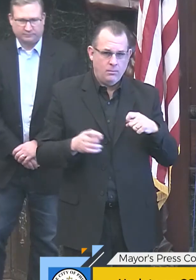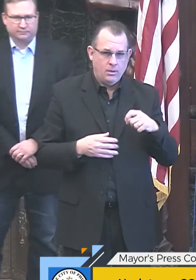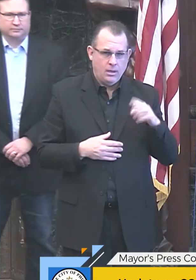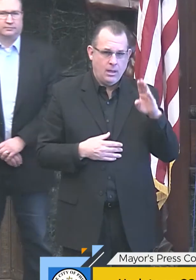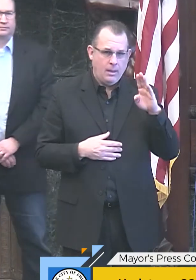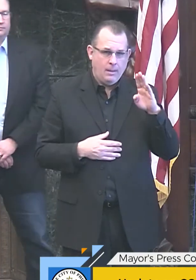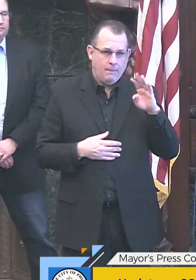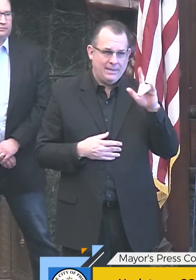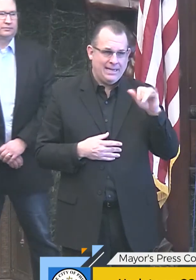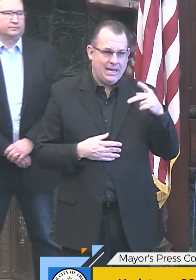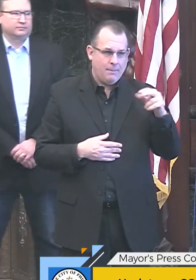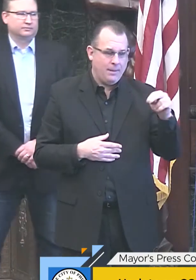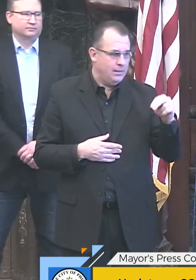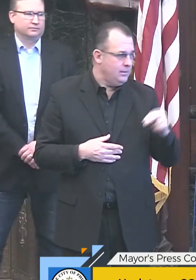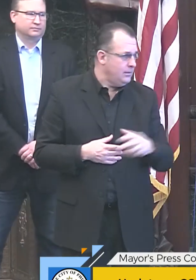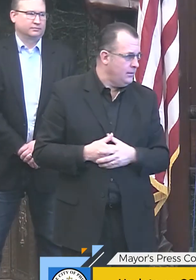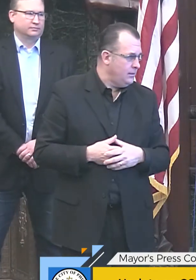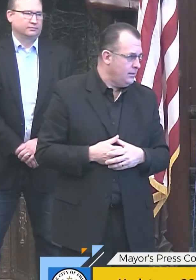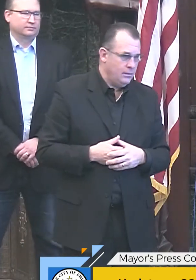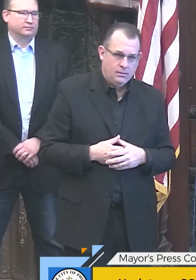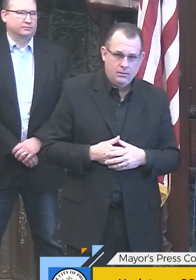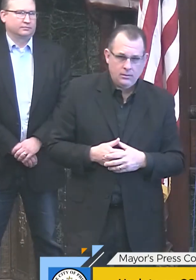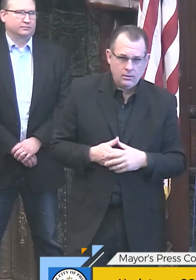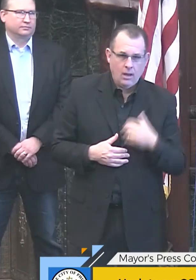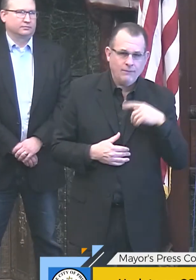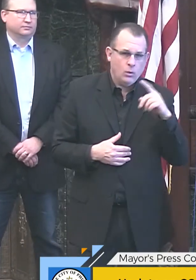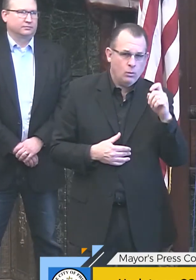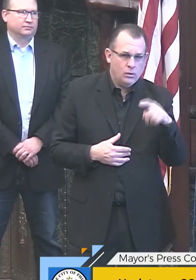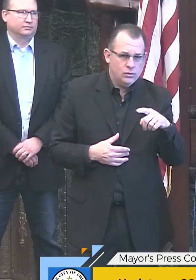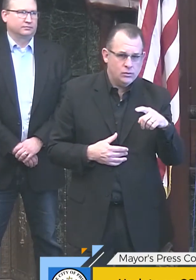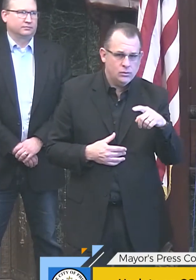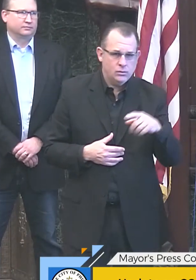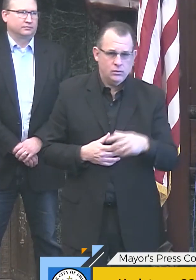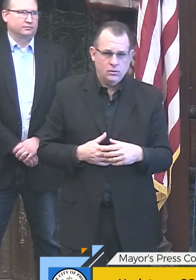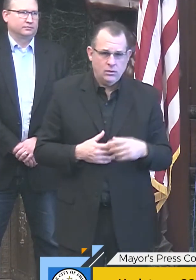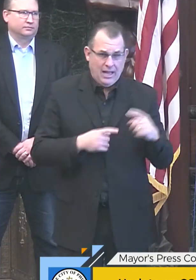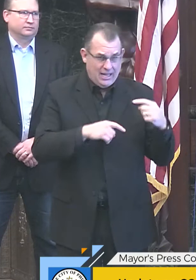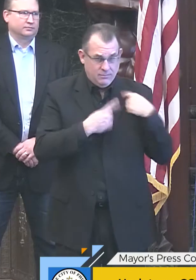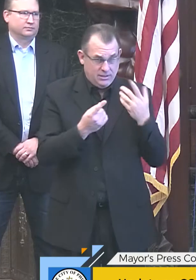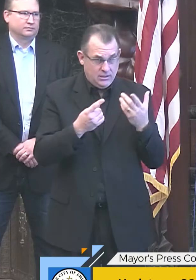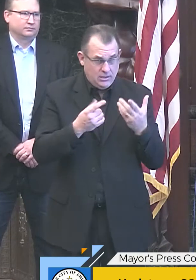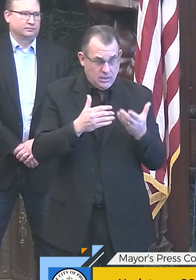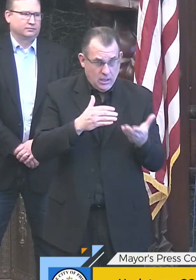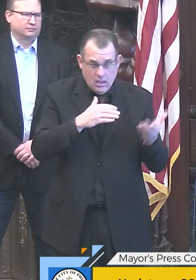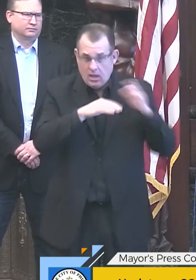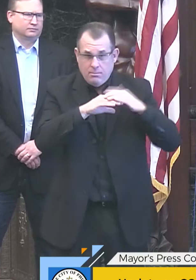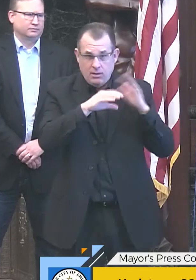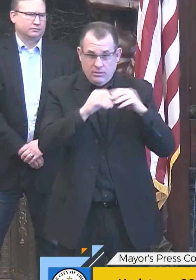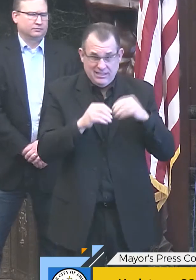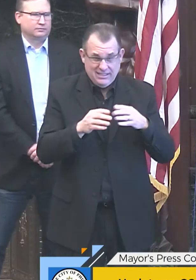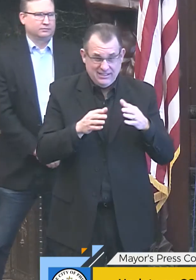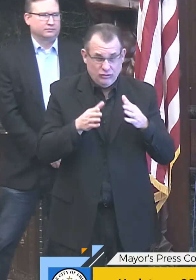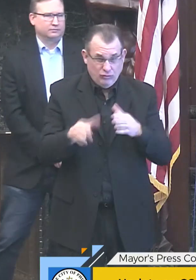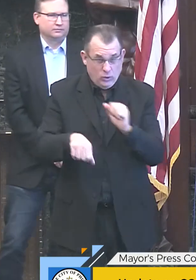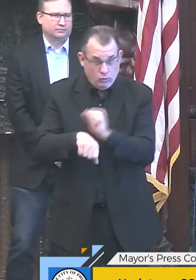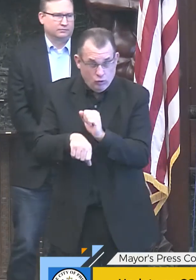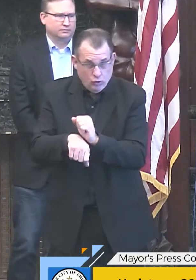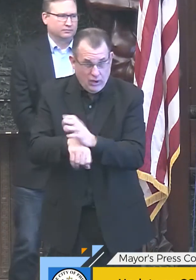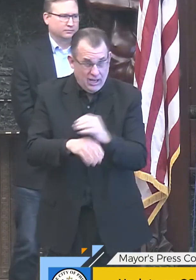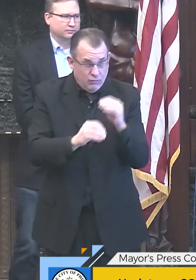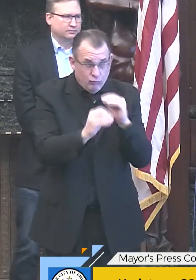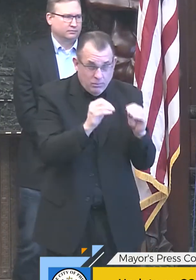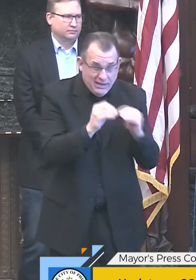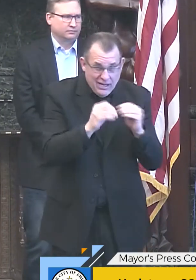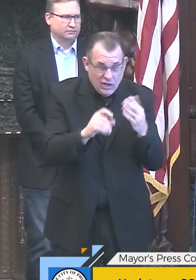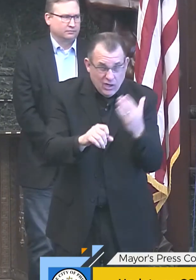Hi, one question I have, has there been an uptick in street work and repairs? I've seen